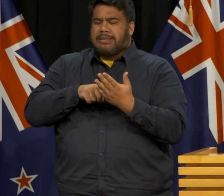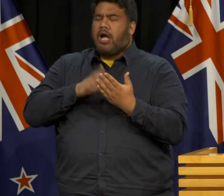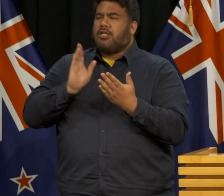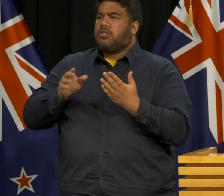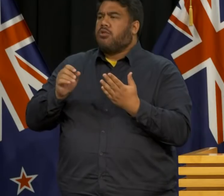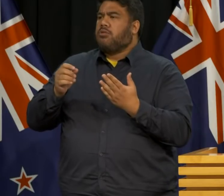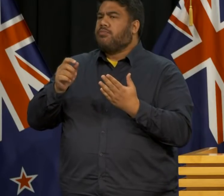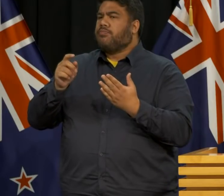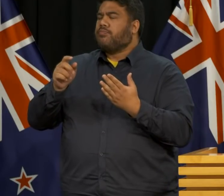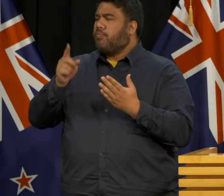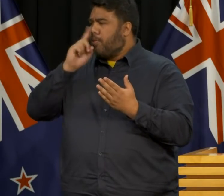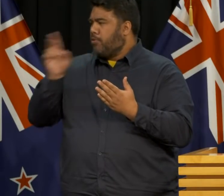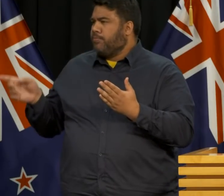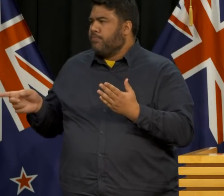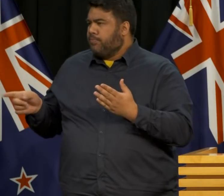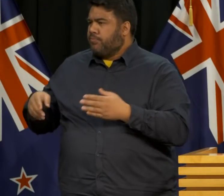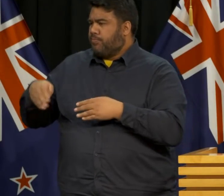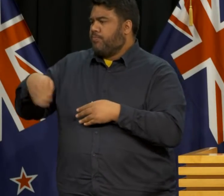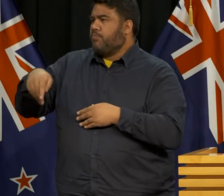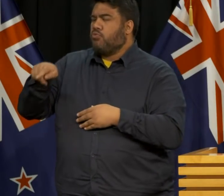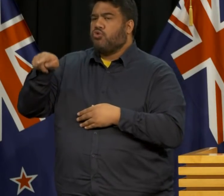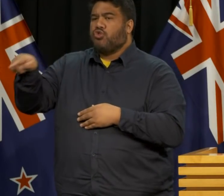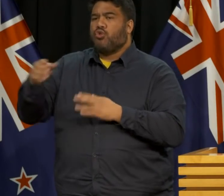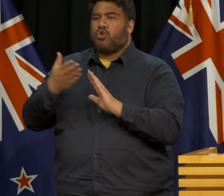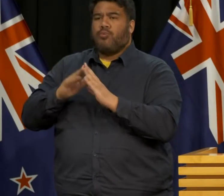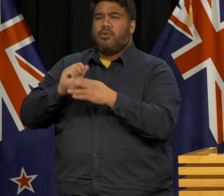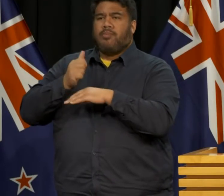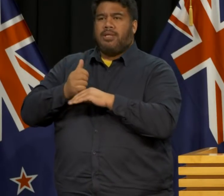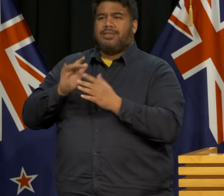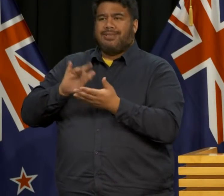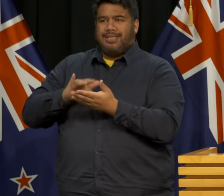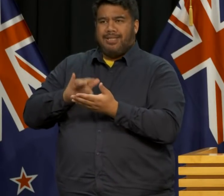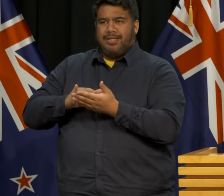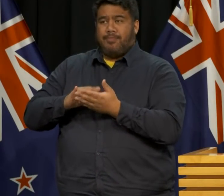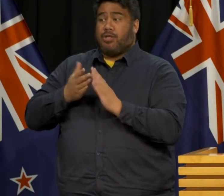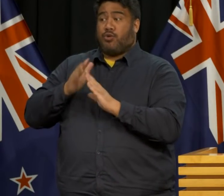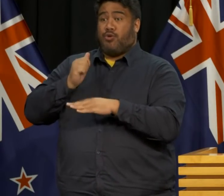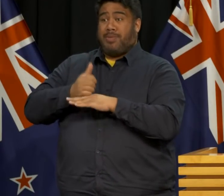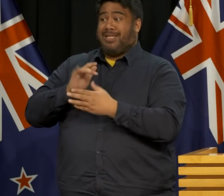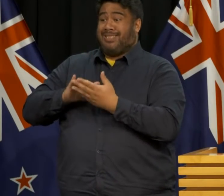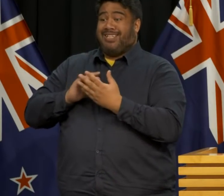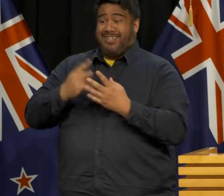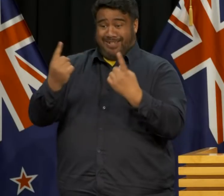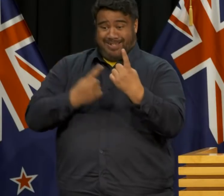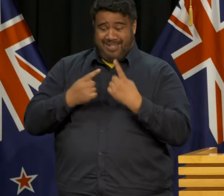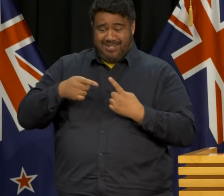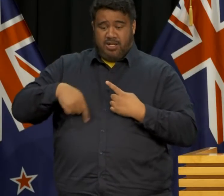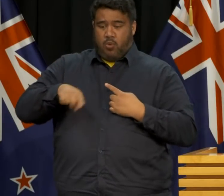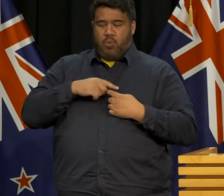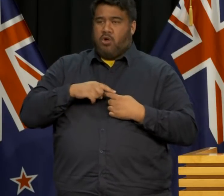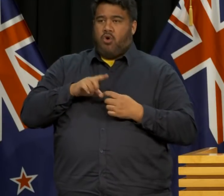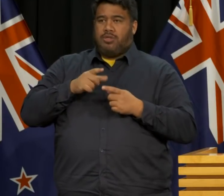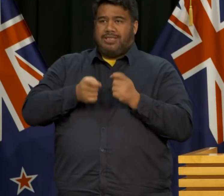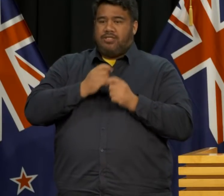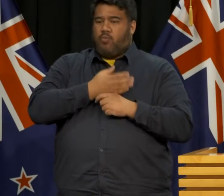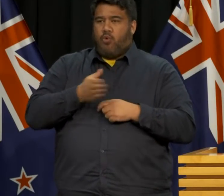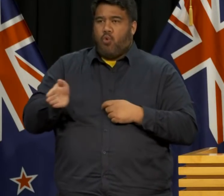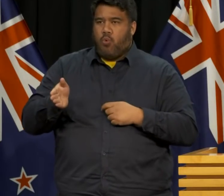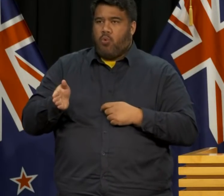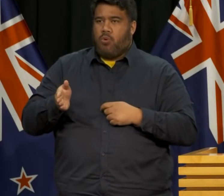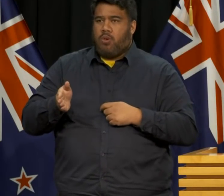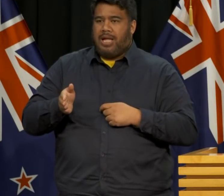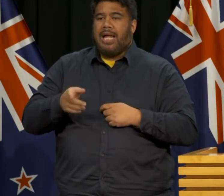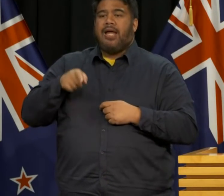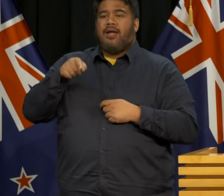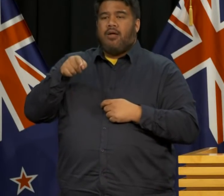to community-based assessment centres, and those community-based assessment centres weren't testing all of the people that they were referred to, that the GPs had referred to them. I think